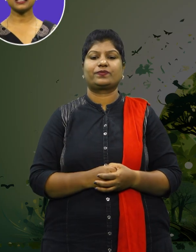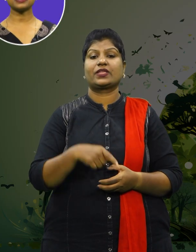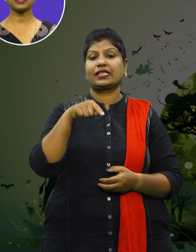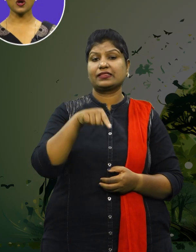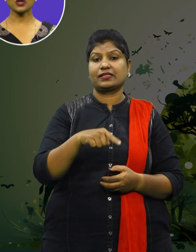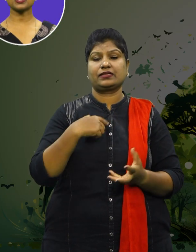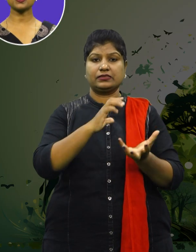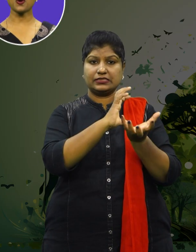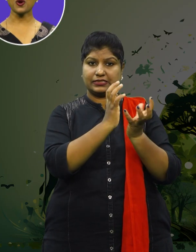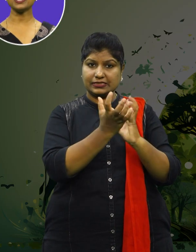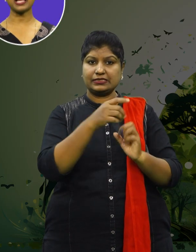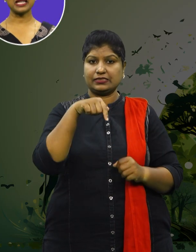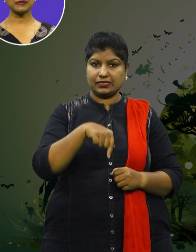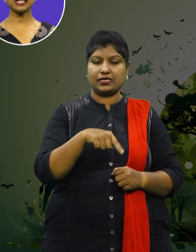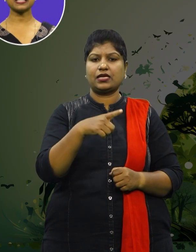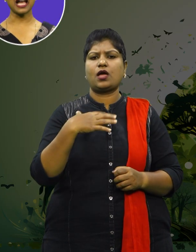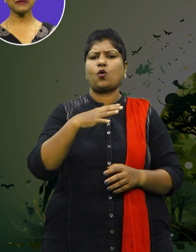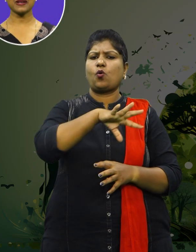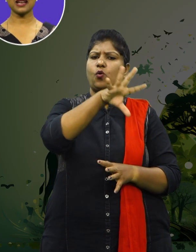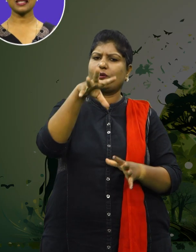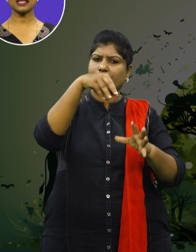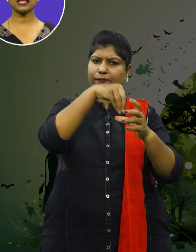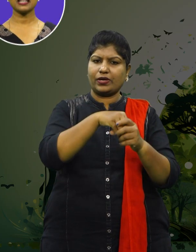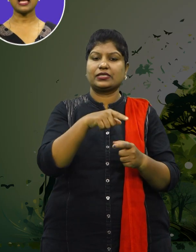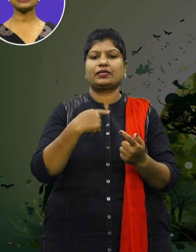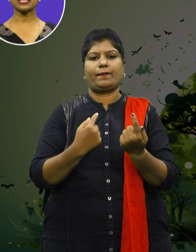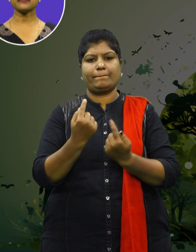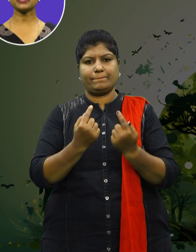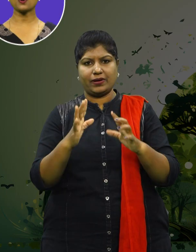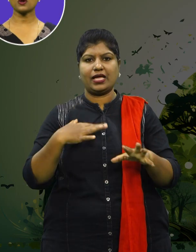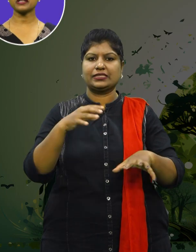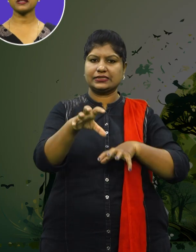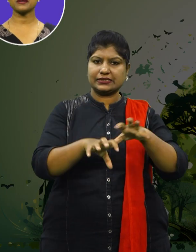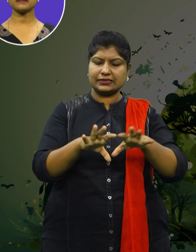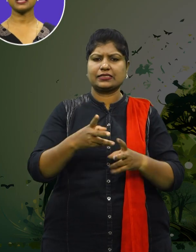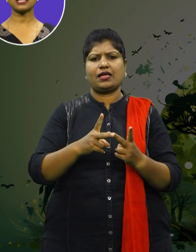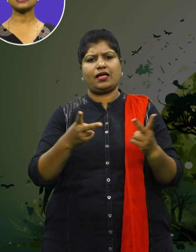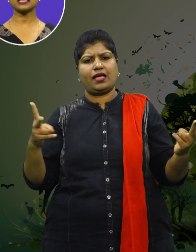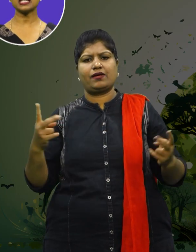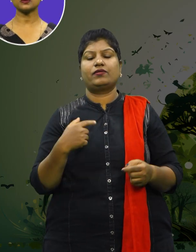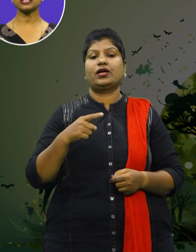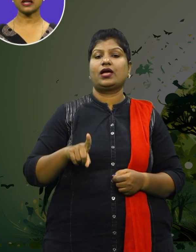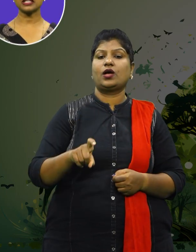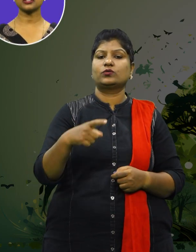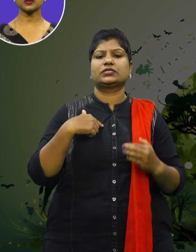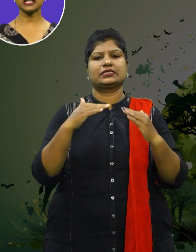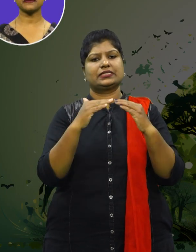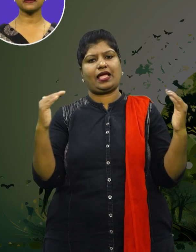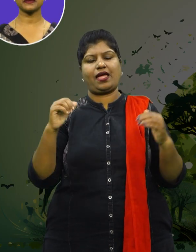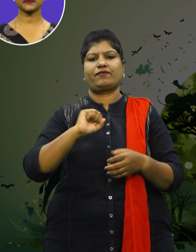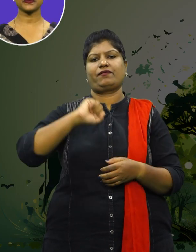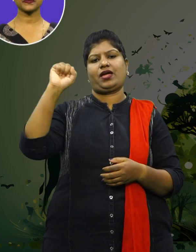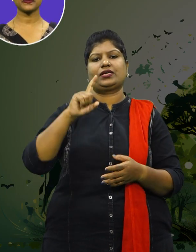This earth belongs to all animals and plants, and every organism has equal right to